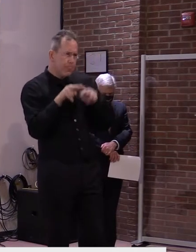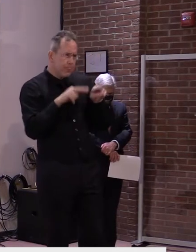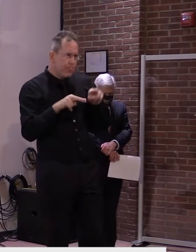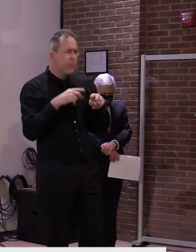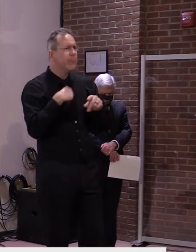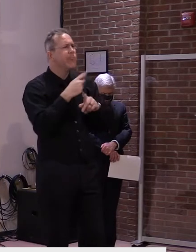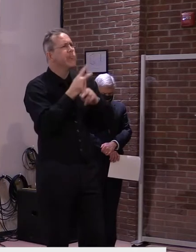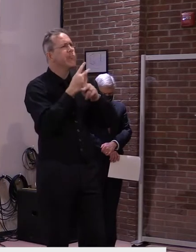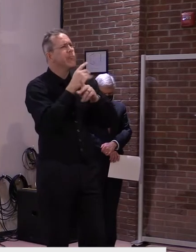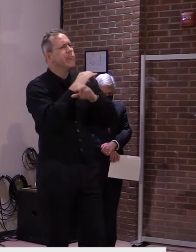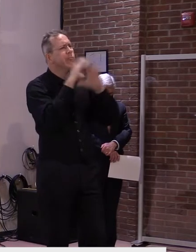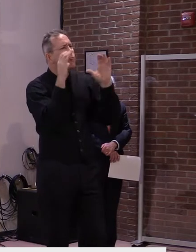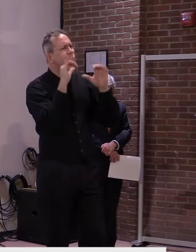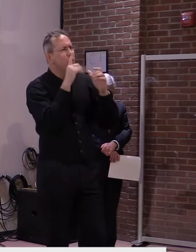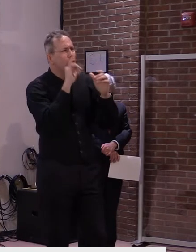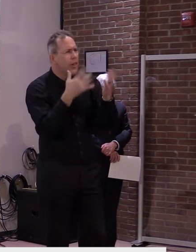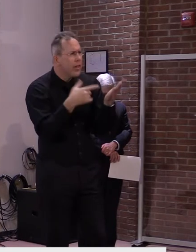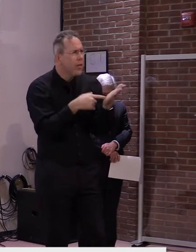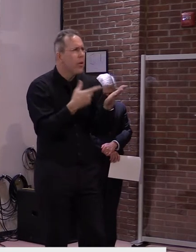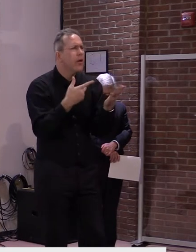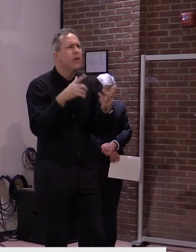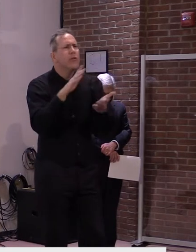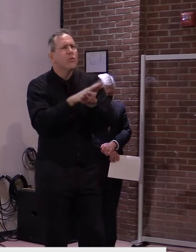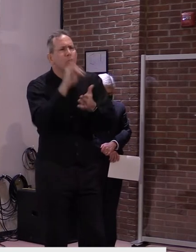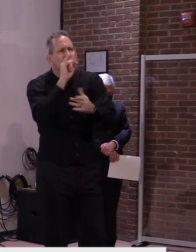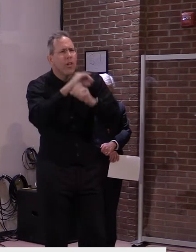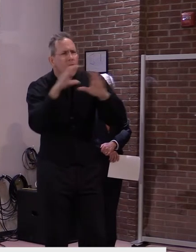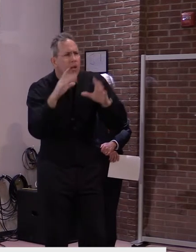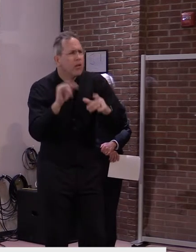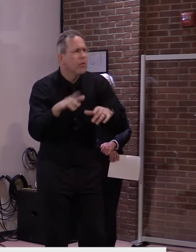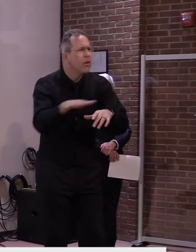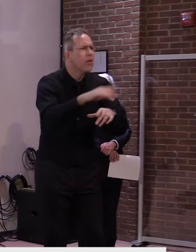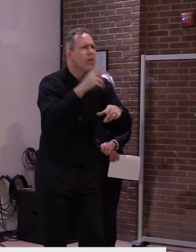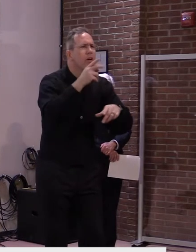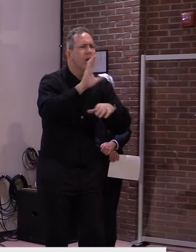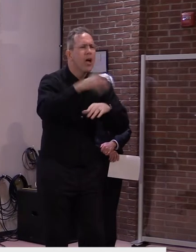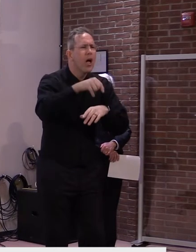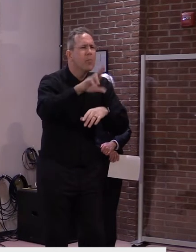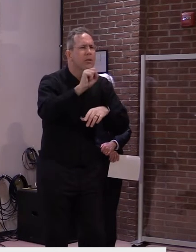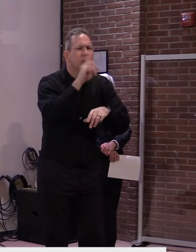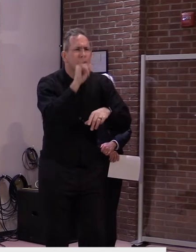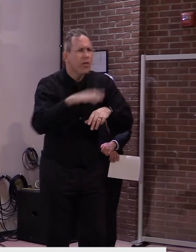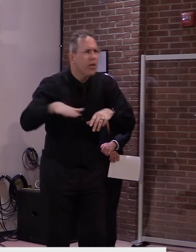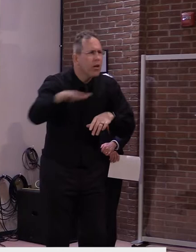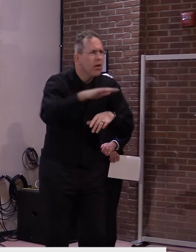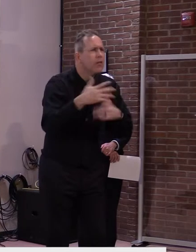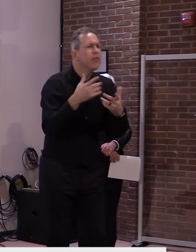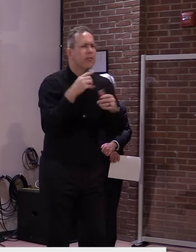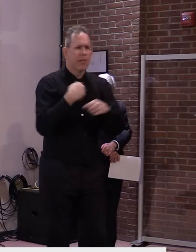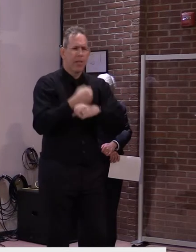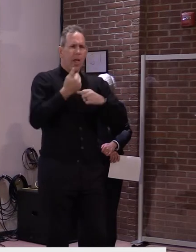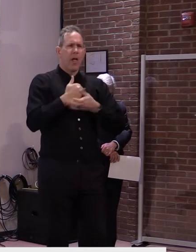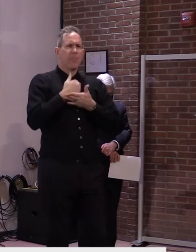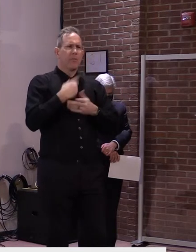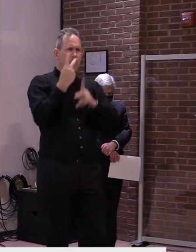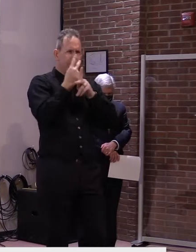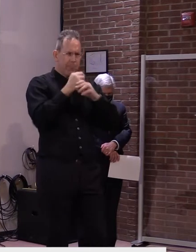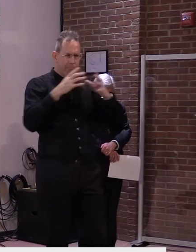and our communities. We can use the data to help inform any changes we might need to make in our guidance to ensure the safety of our